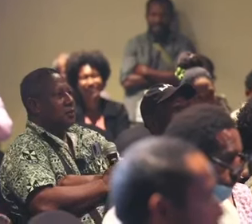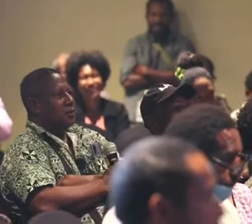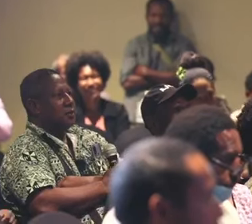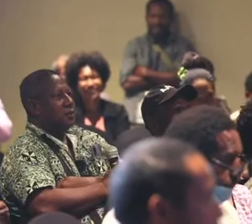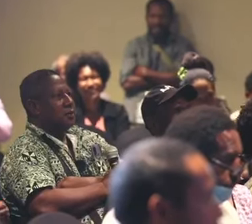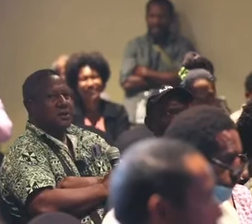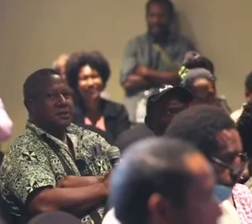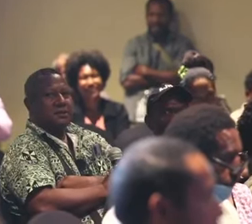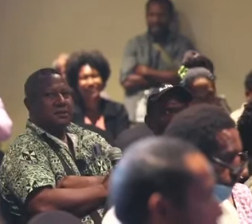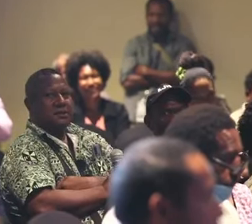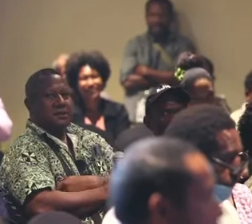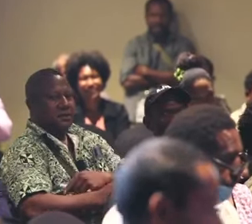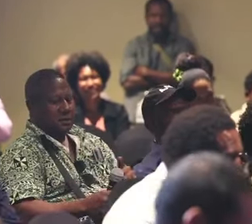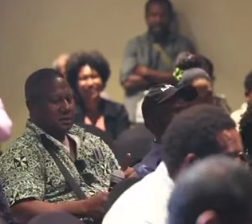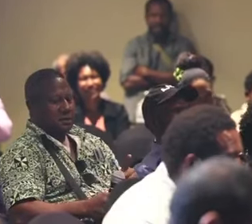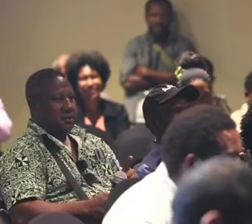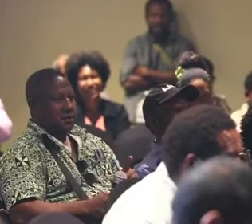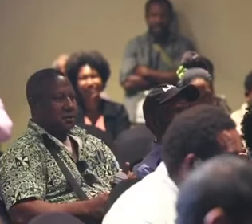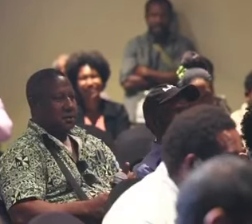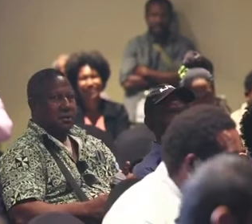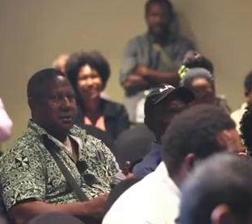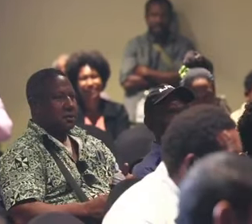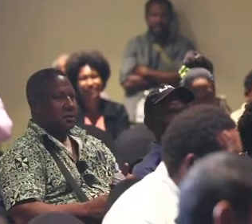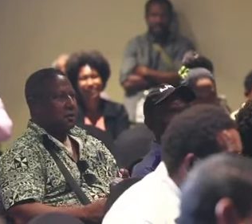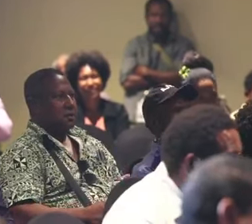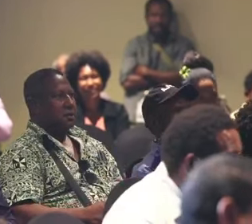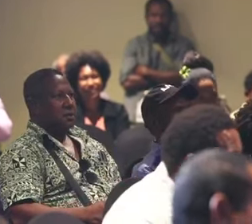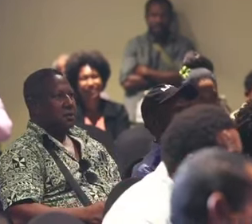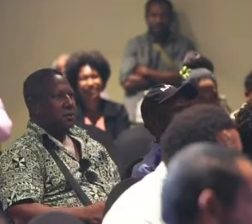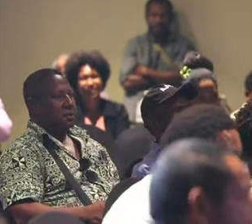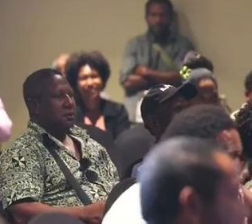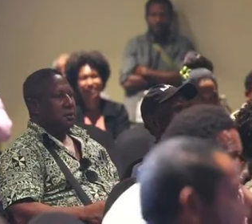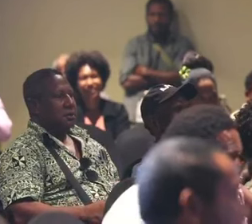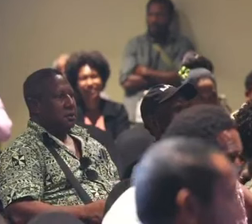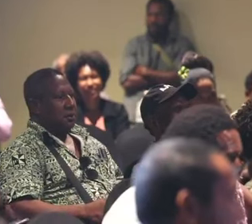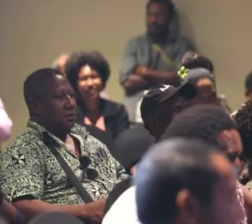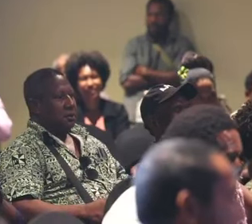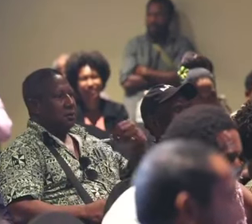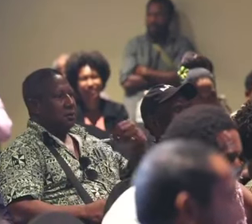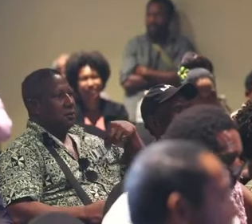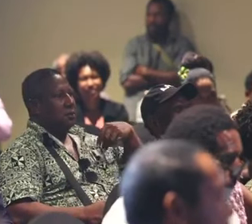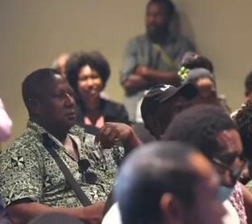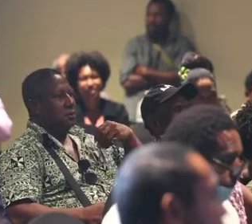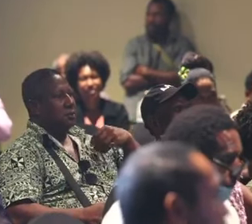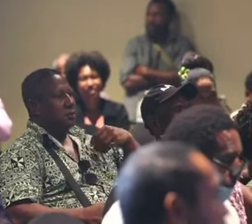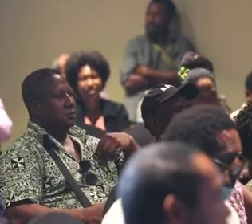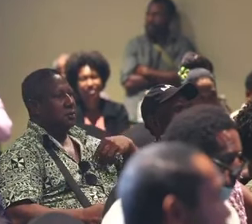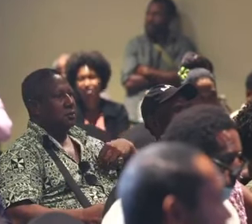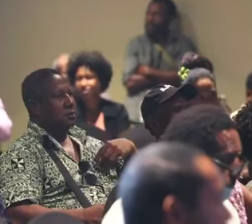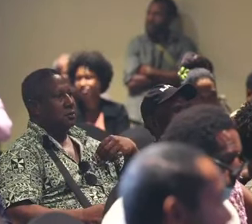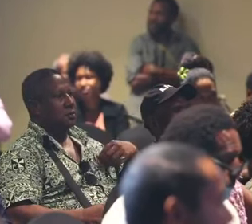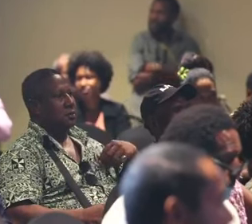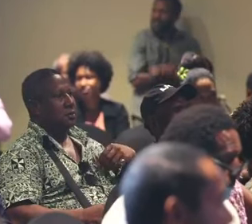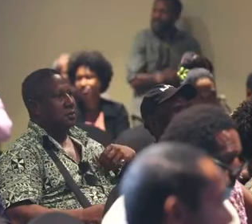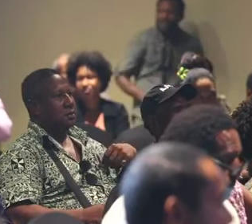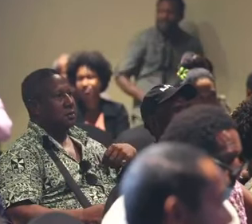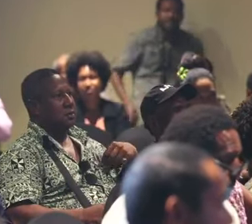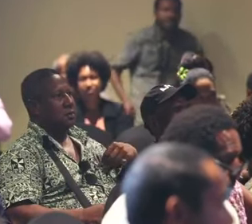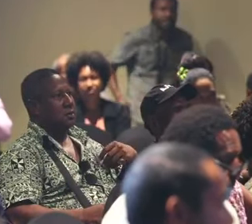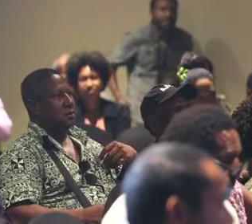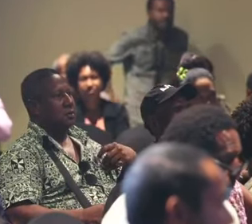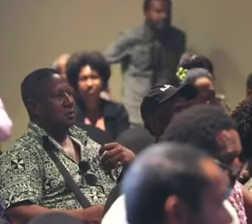But all the informations are there. And I just want to say thank you. I want to welcome you. My office door is open.